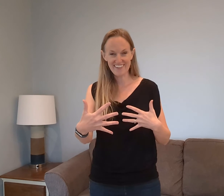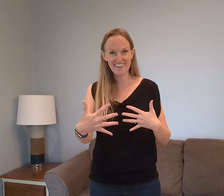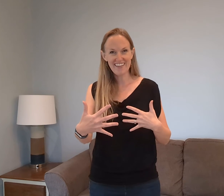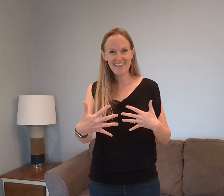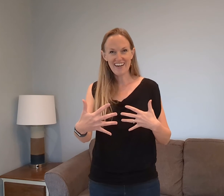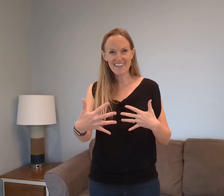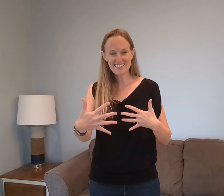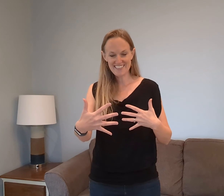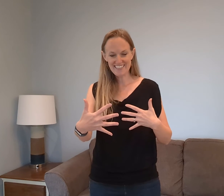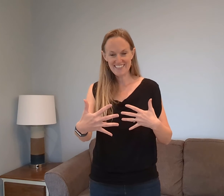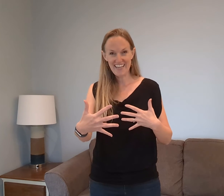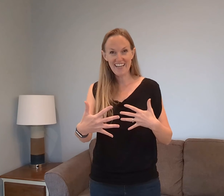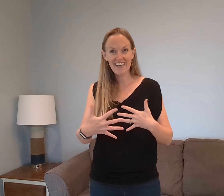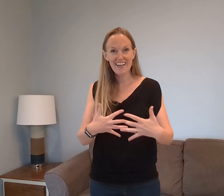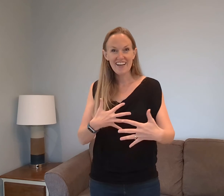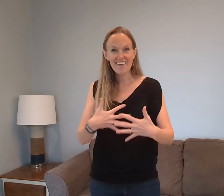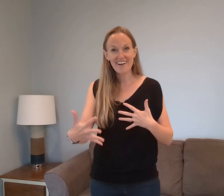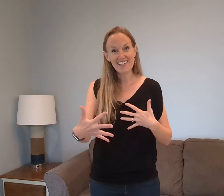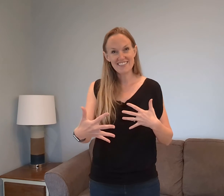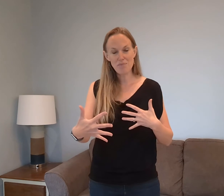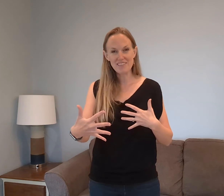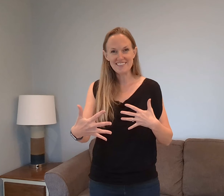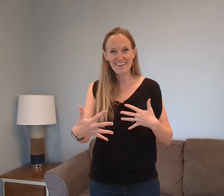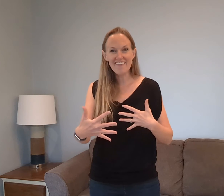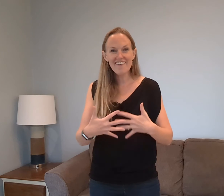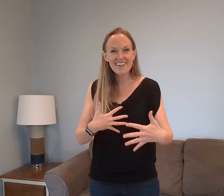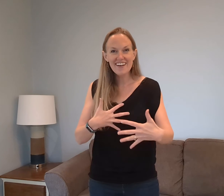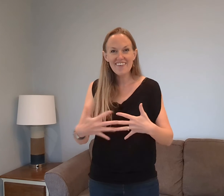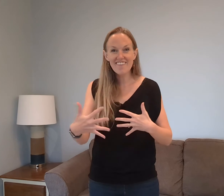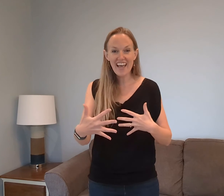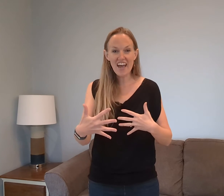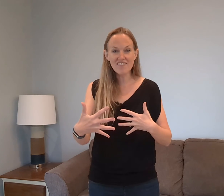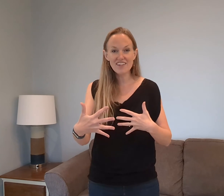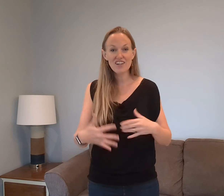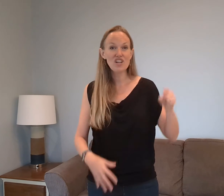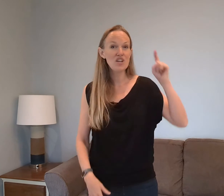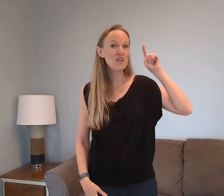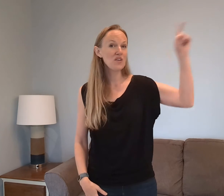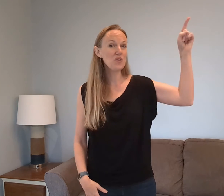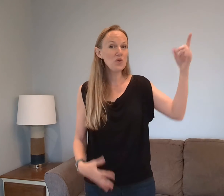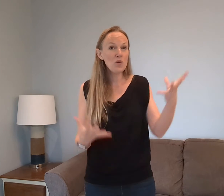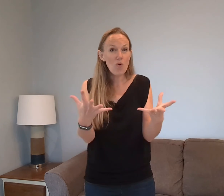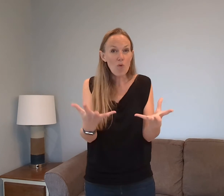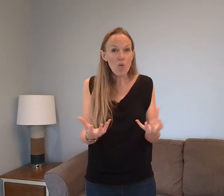tutorial just yesterday, or I guess a couple days ago. Whatever you